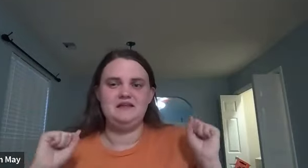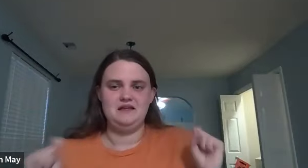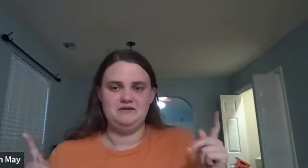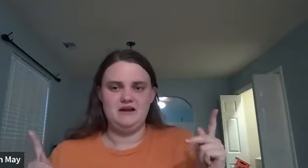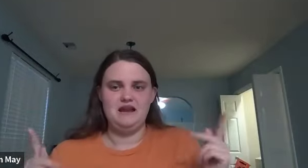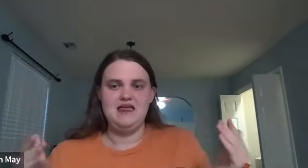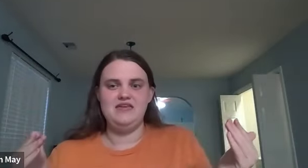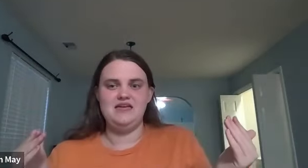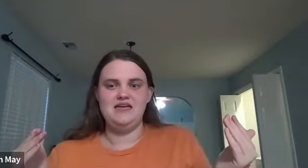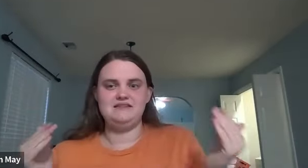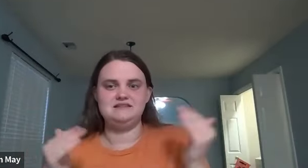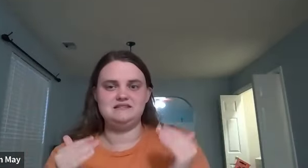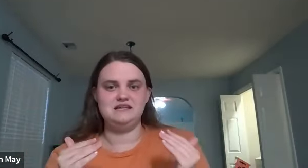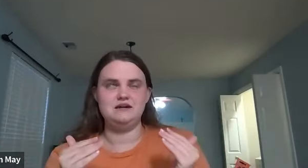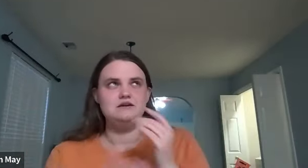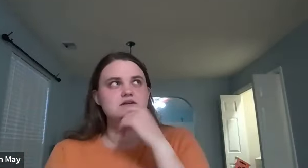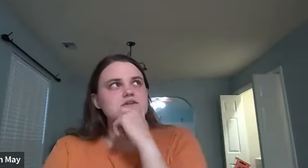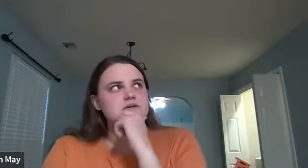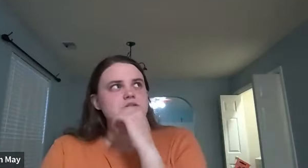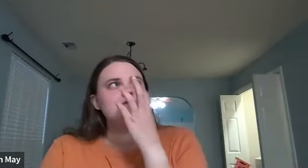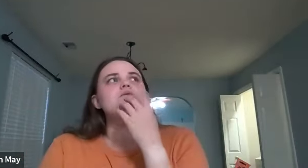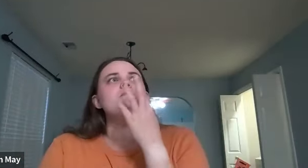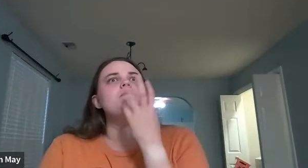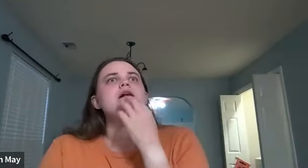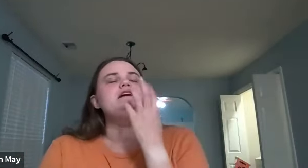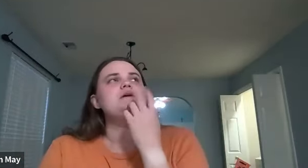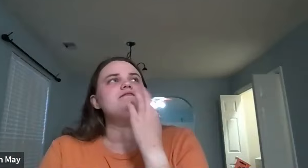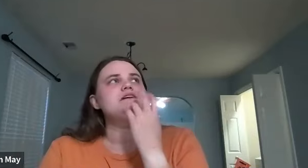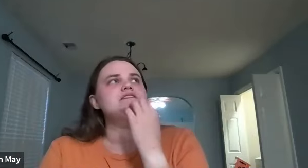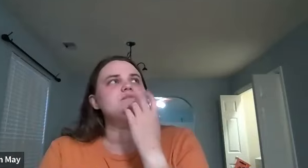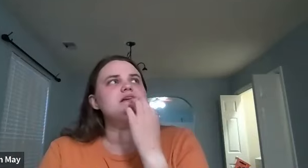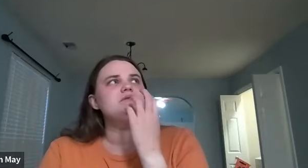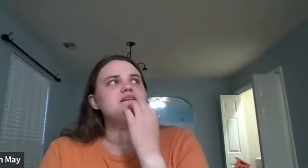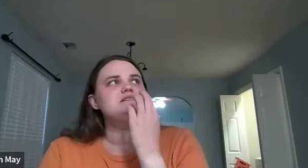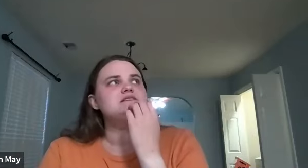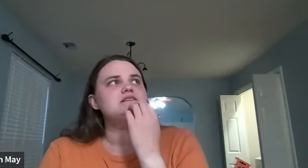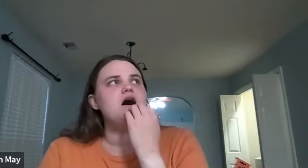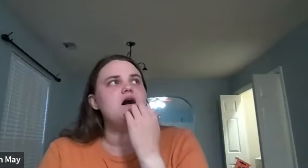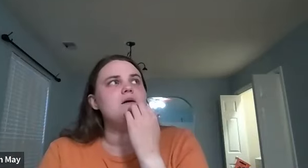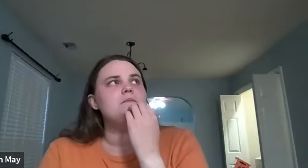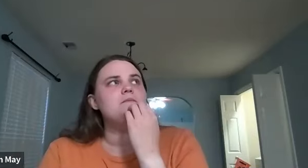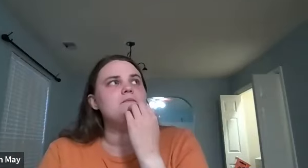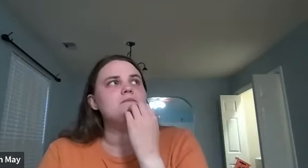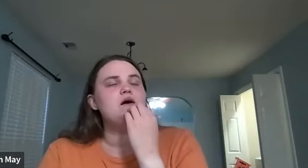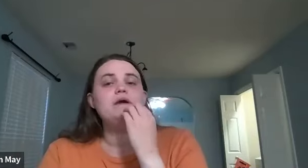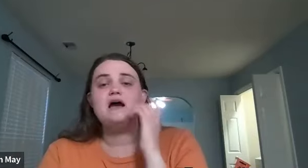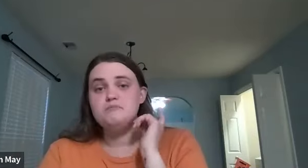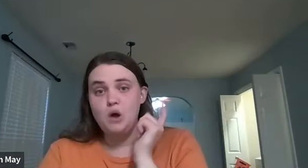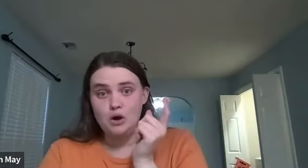All right. And then let's see. Why do I forget so many places? We have